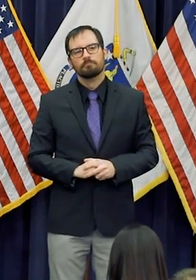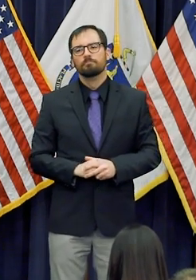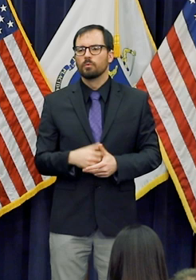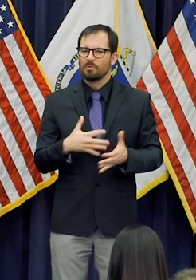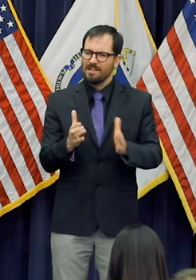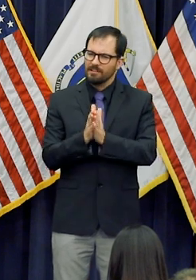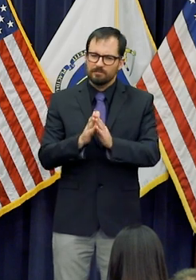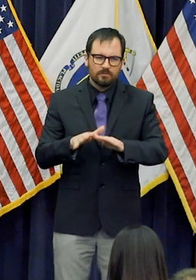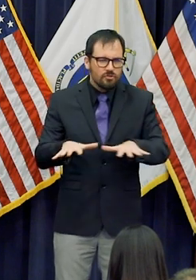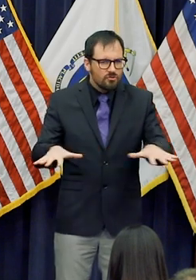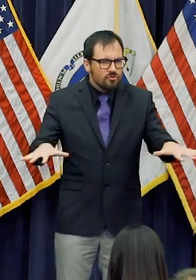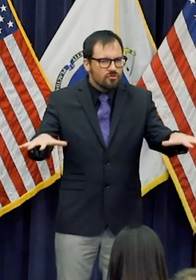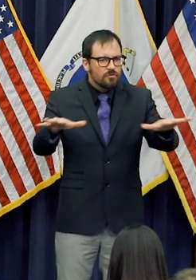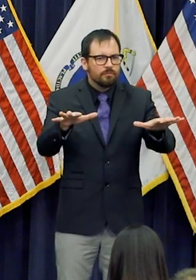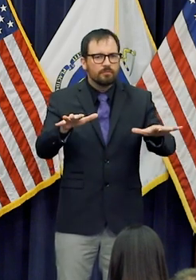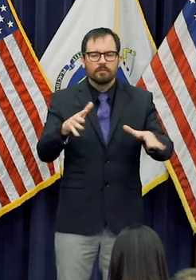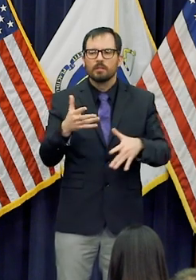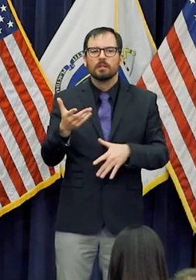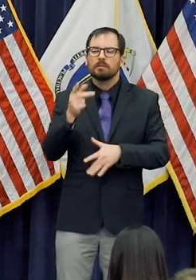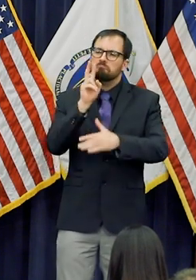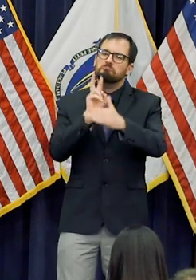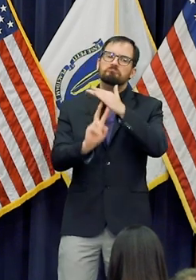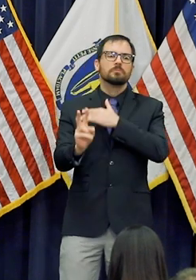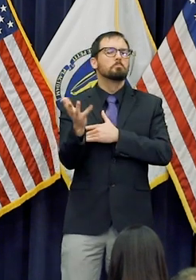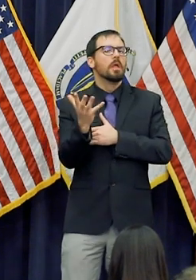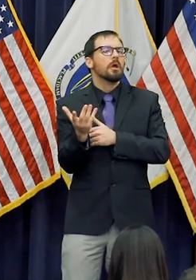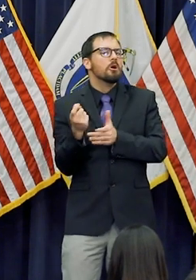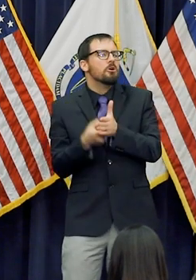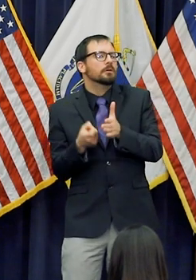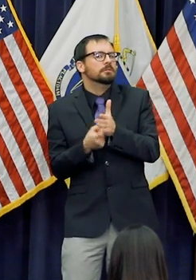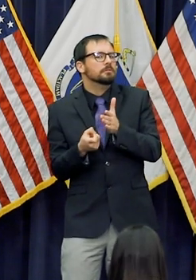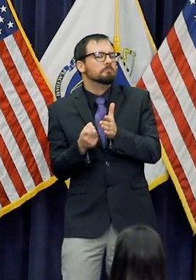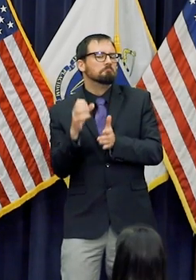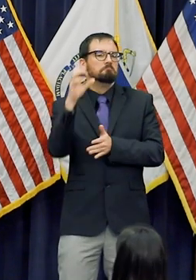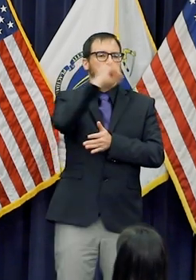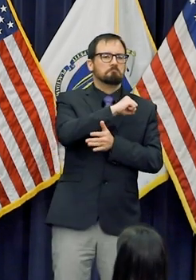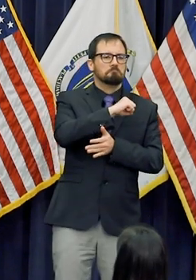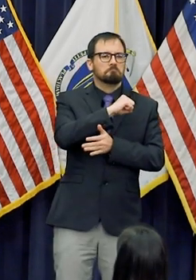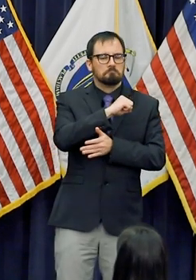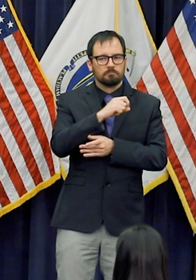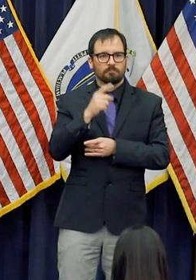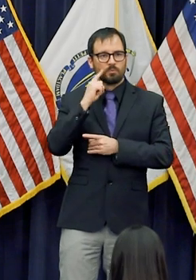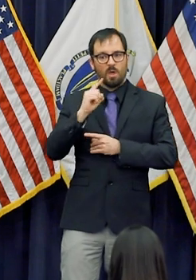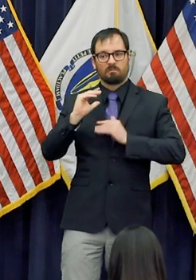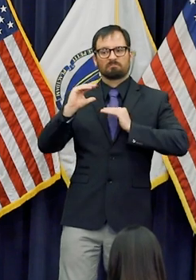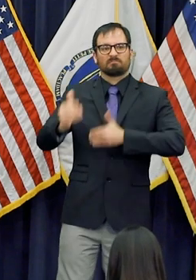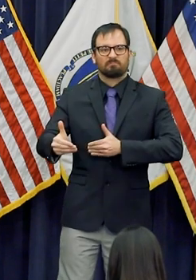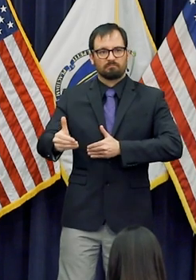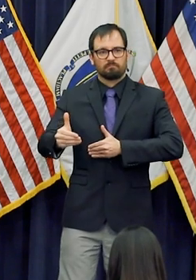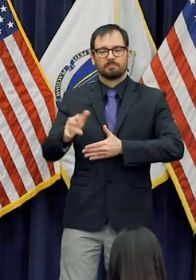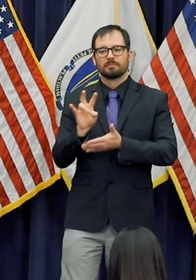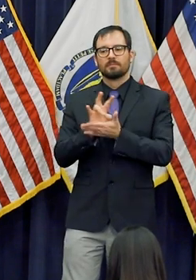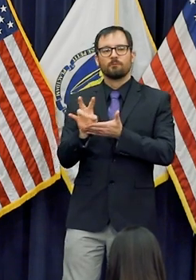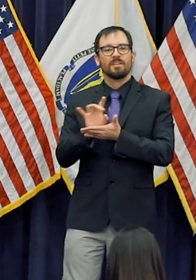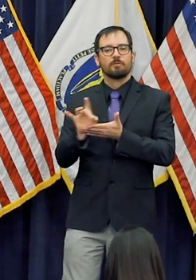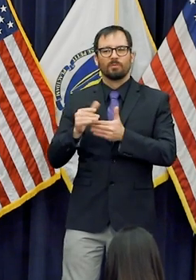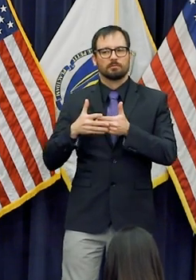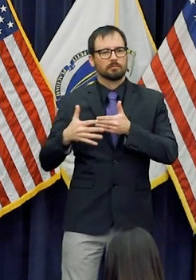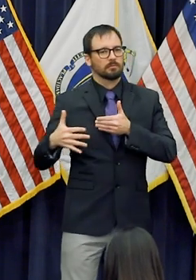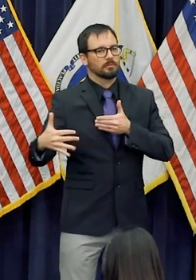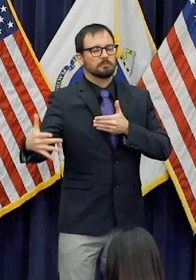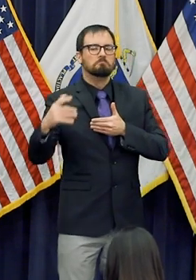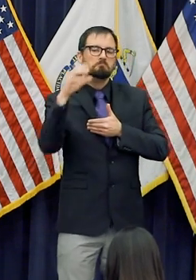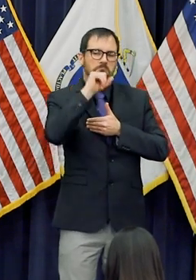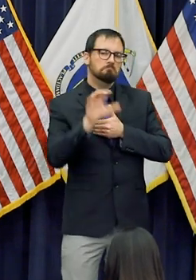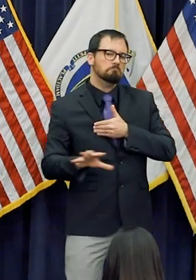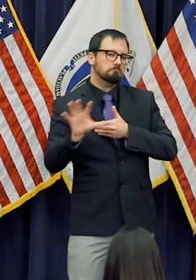what resources they will need for the next 7 to 8 weeks. The affiliations are, some of them I mentioned yesterday, but they came